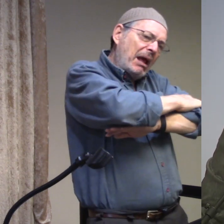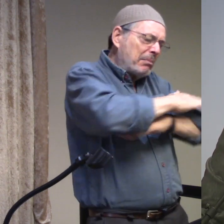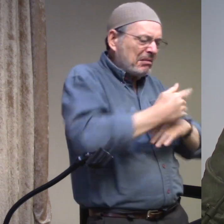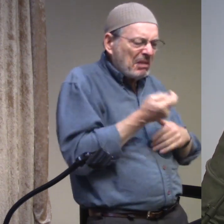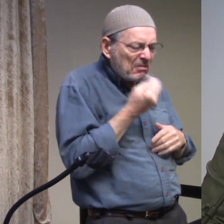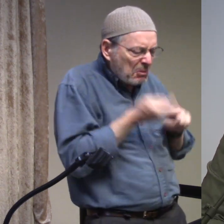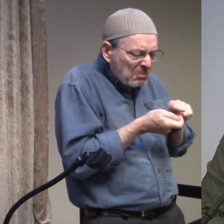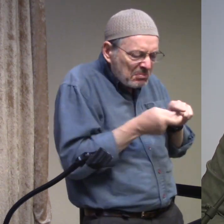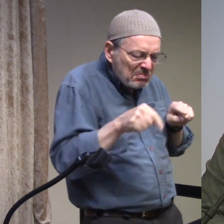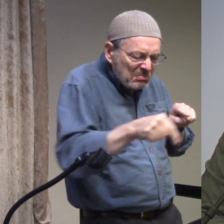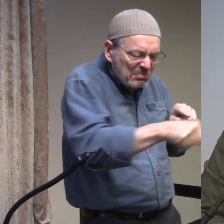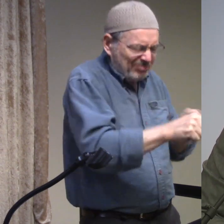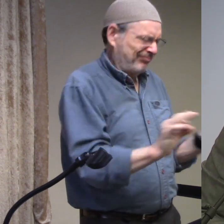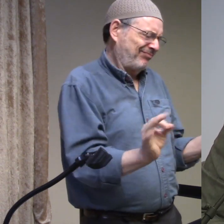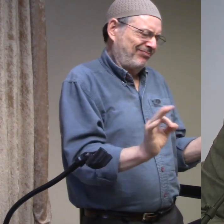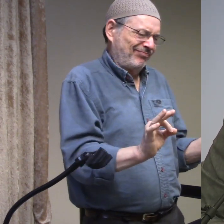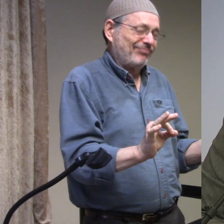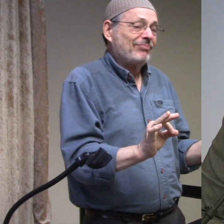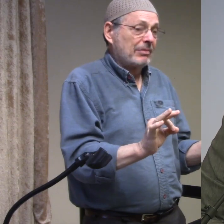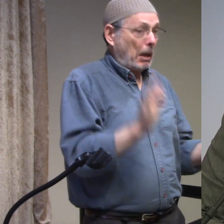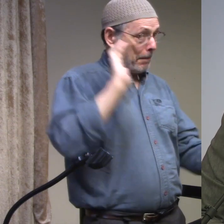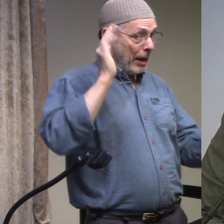compared to what's in store for us.